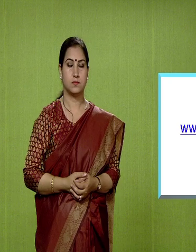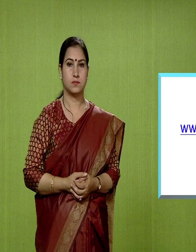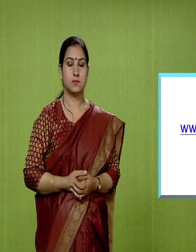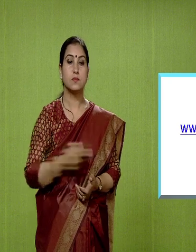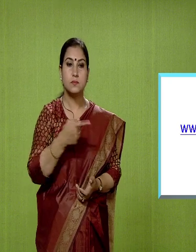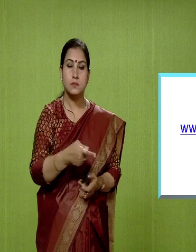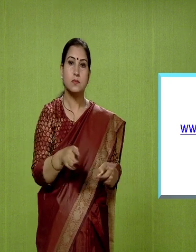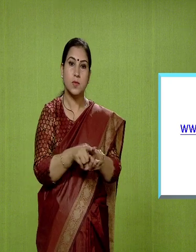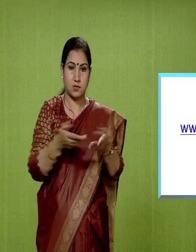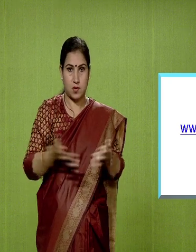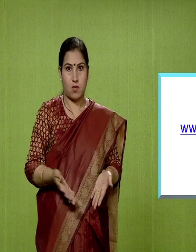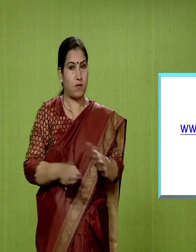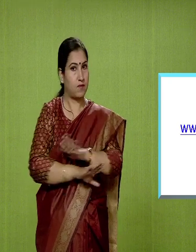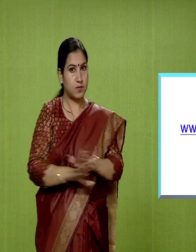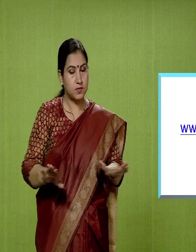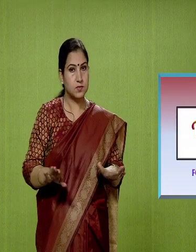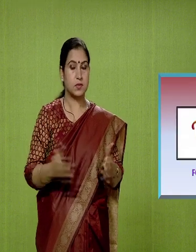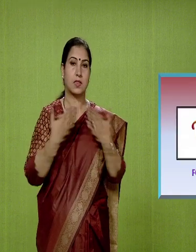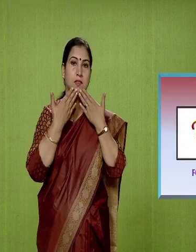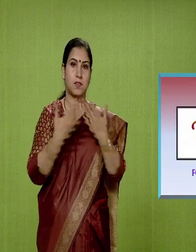That is all for today. Thank you for watching.